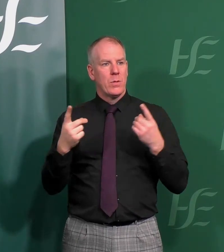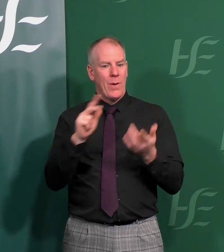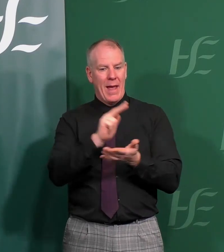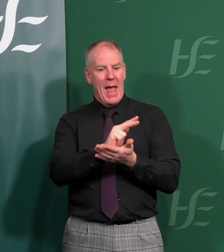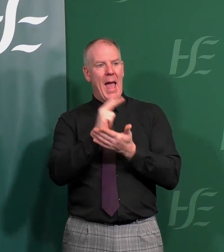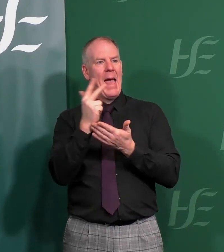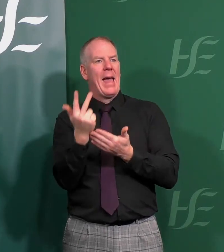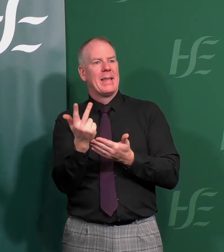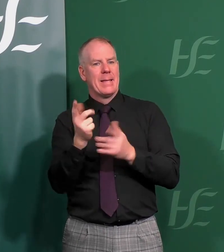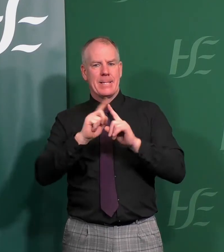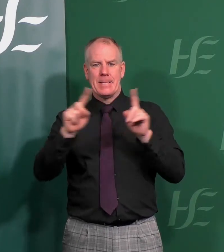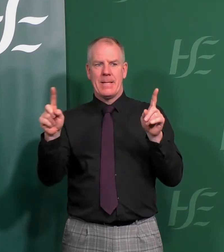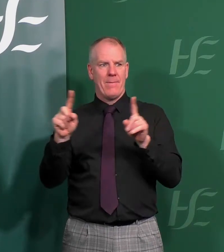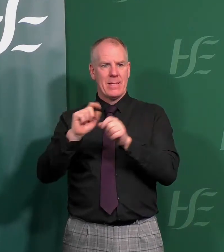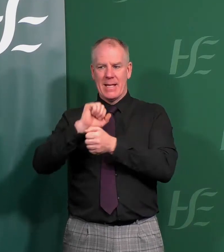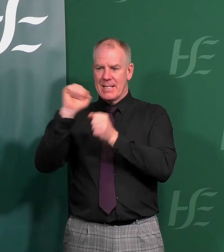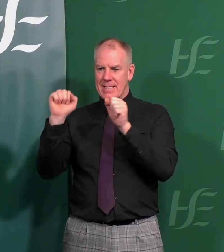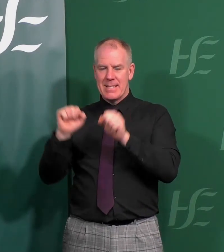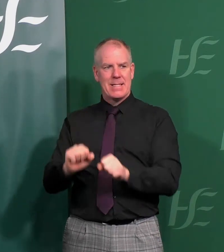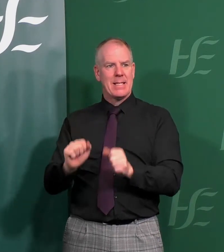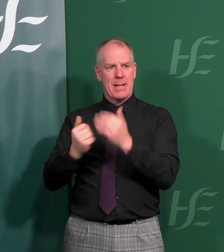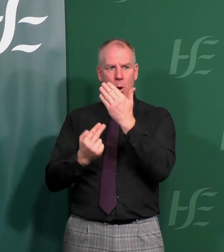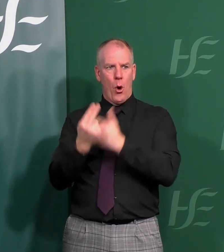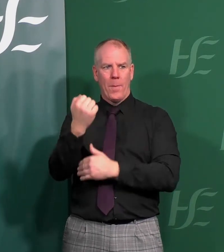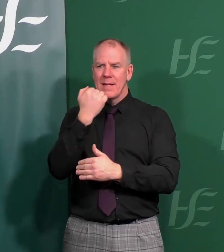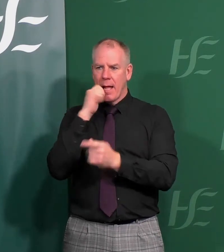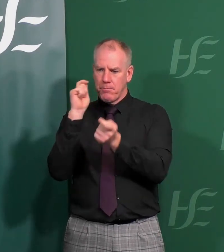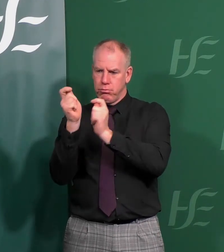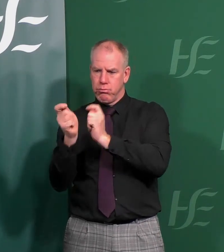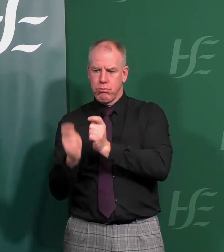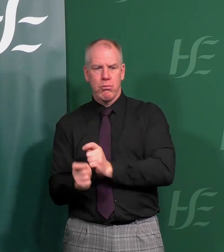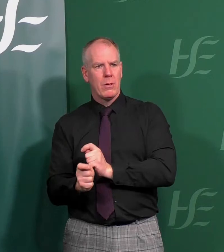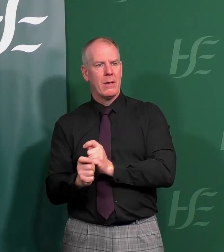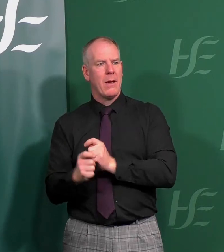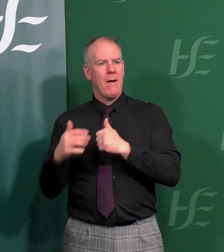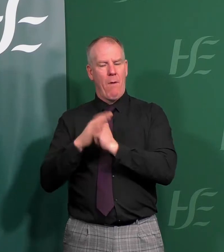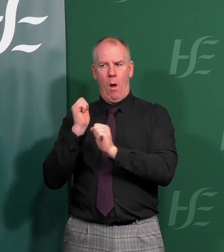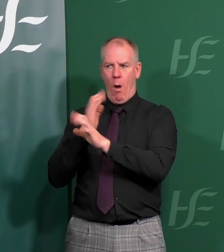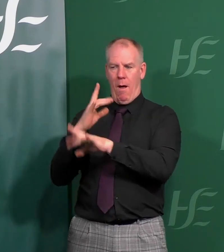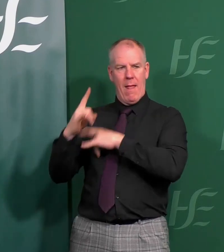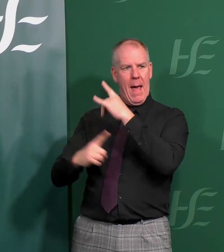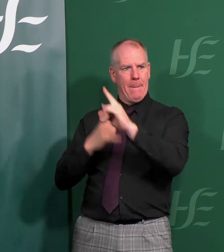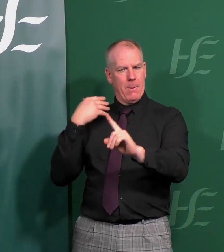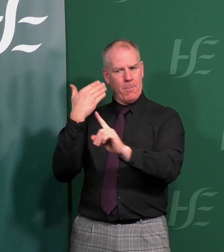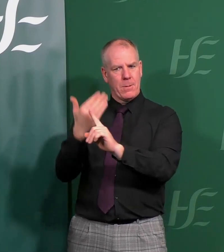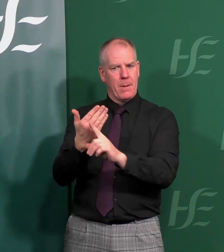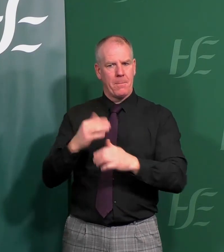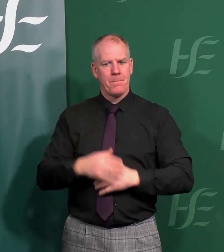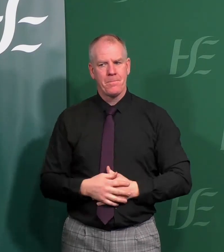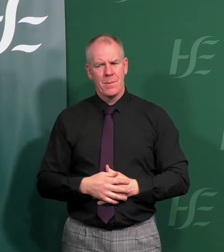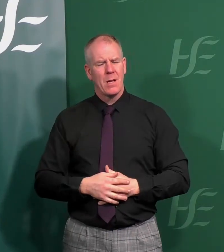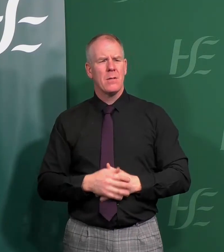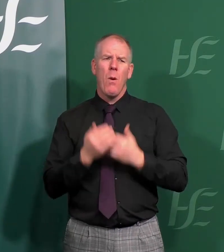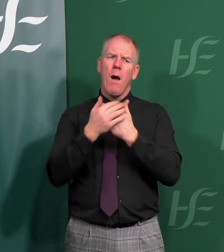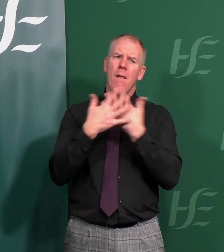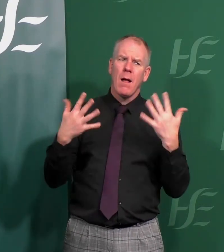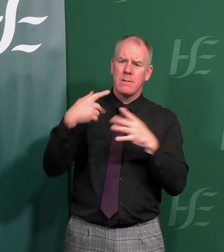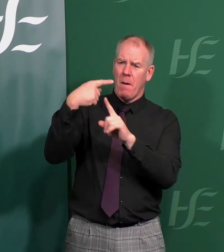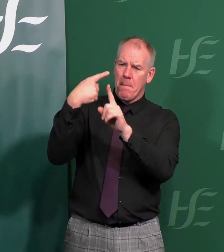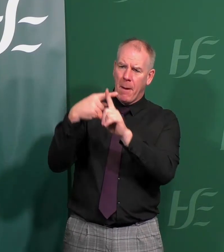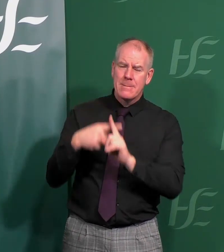18th release of the COVAX system to accommodate all the various changes, etc. So I do think there are some positives that